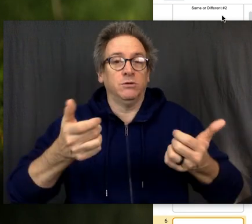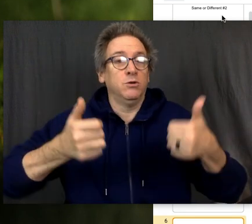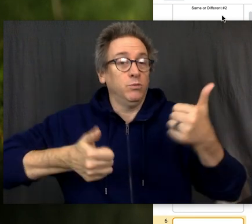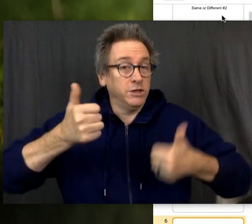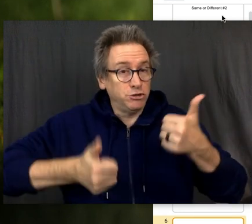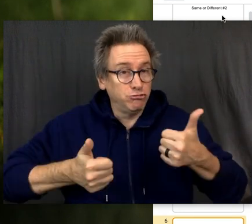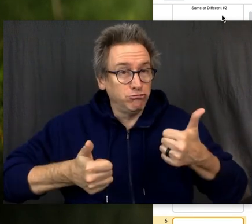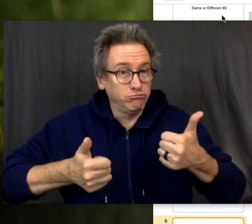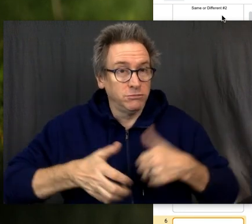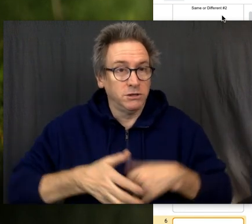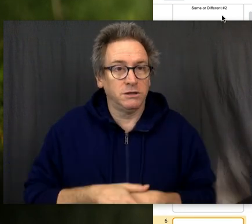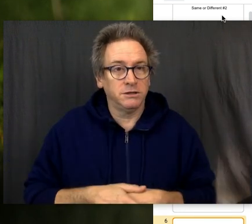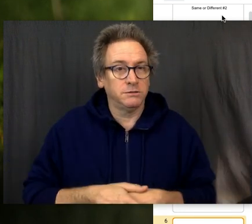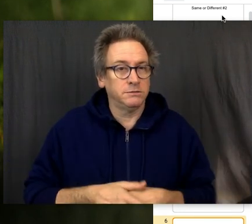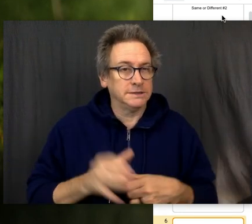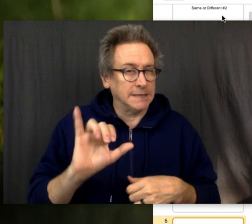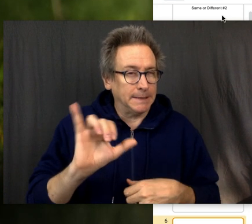So, which.